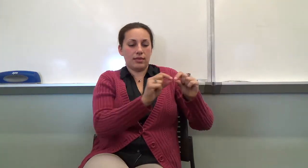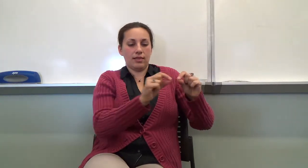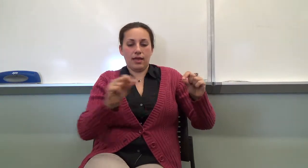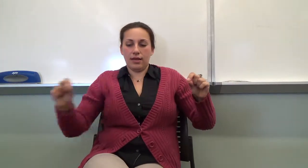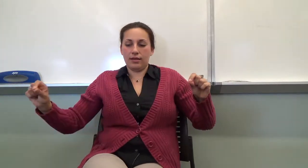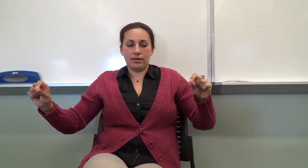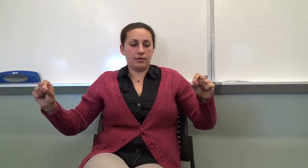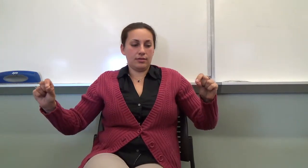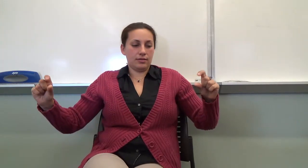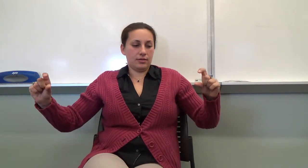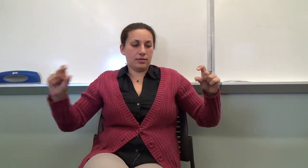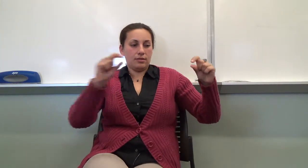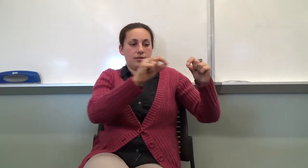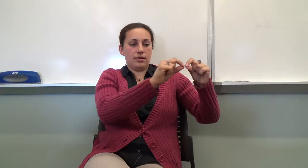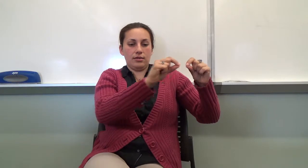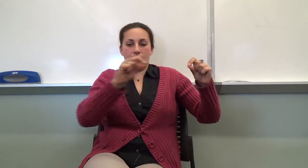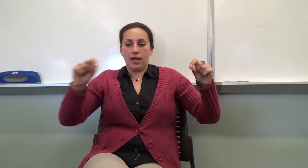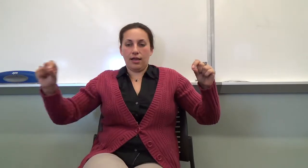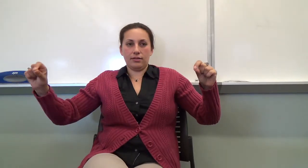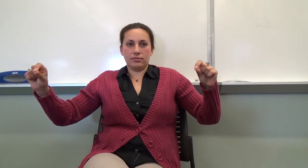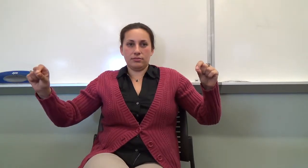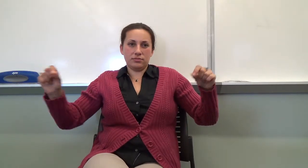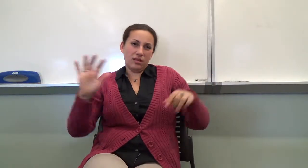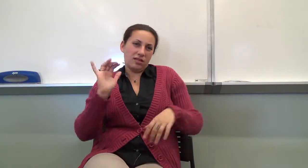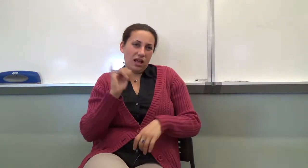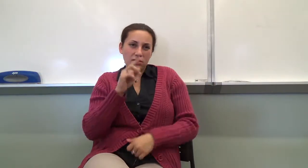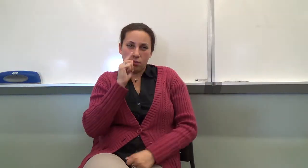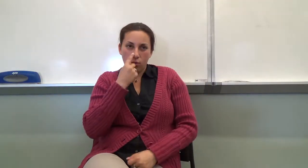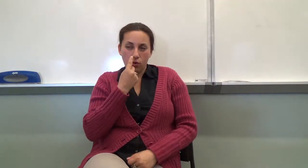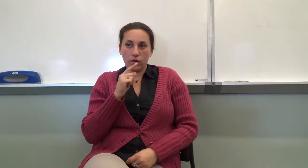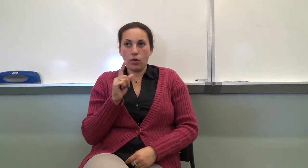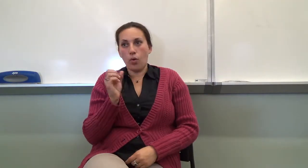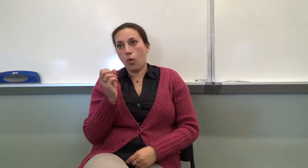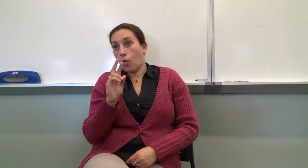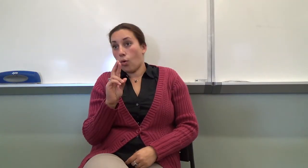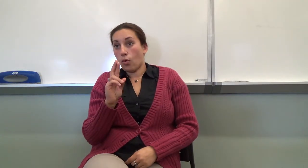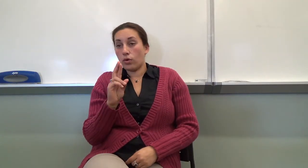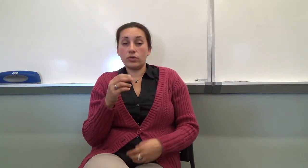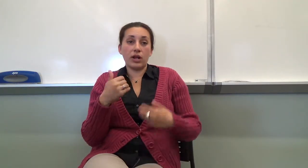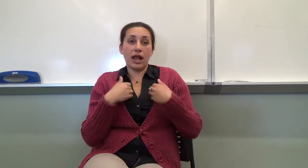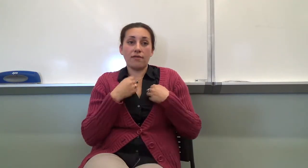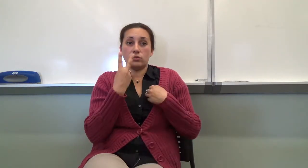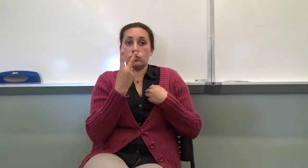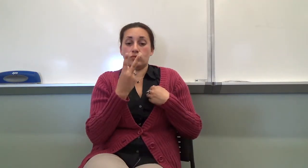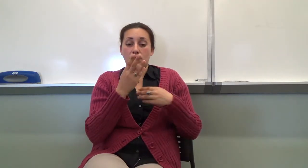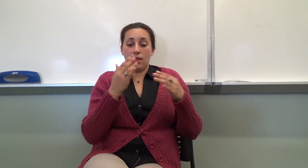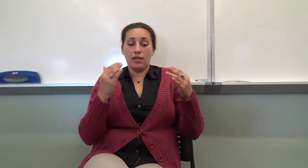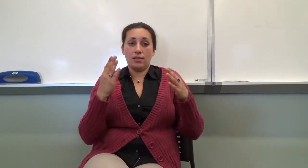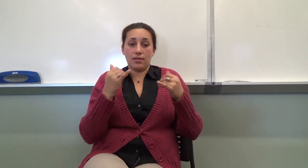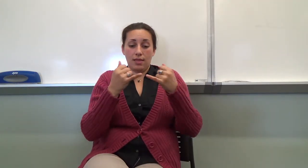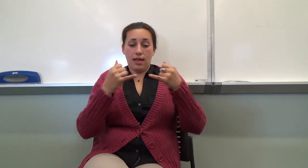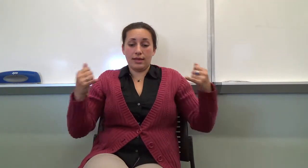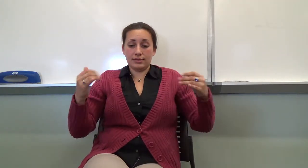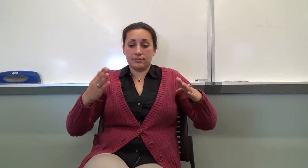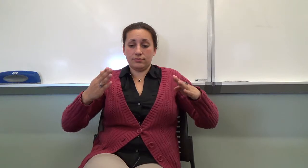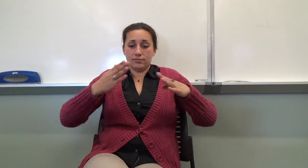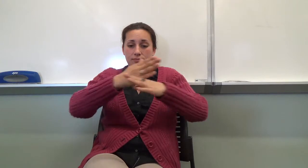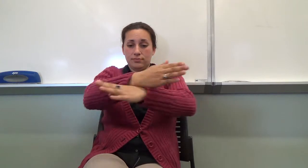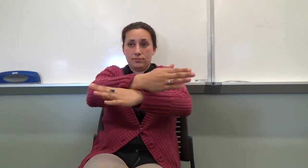cares? Or you could have 2 straight lines intersecting like this. And they have an intersection point. We'll look at that in just a